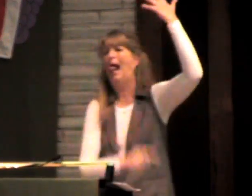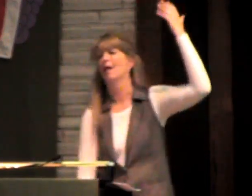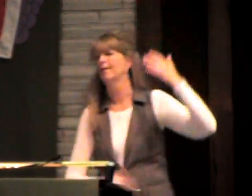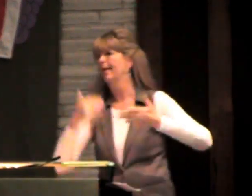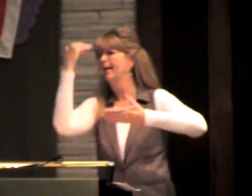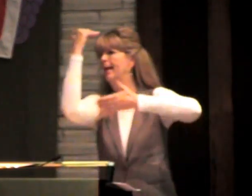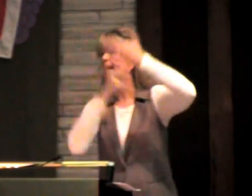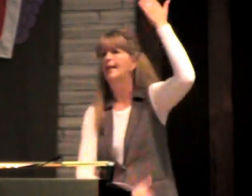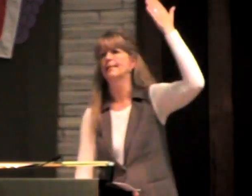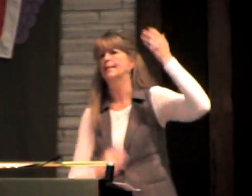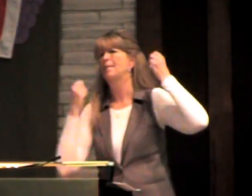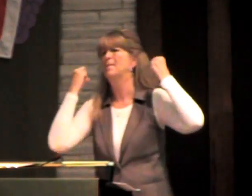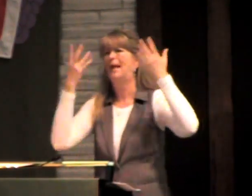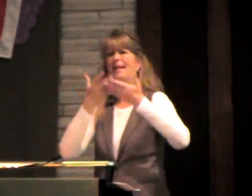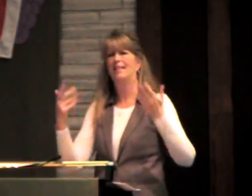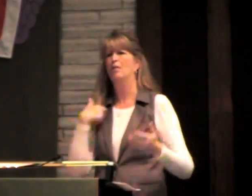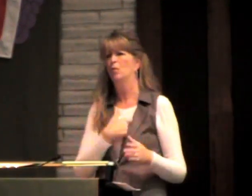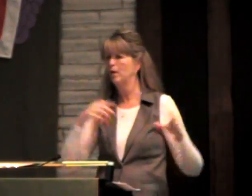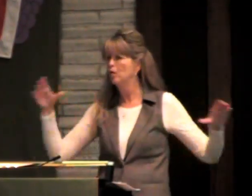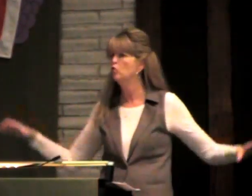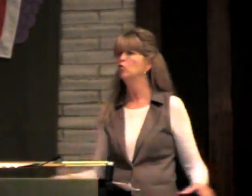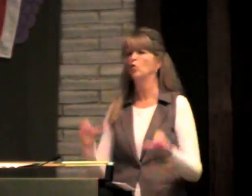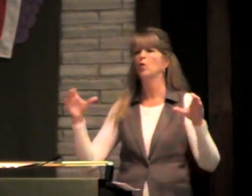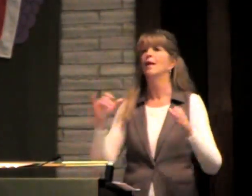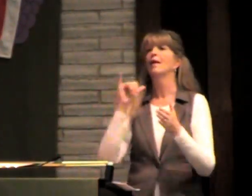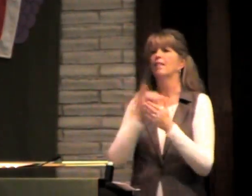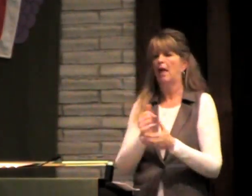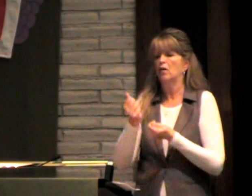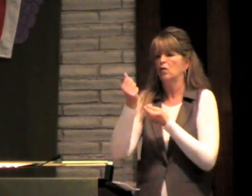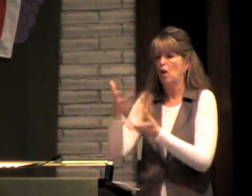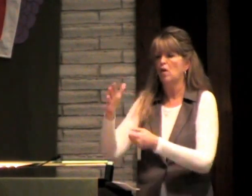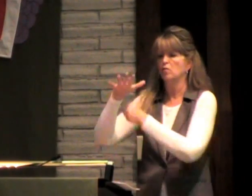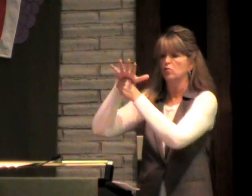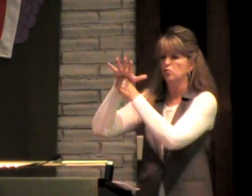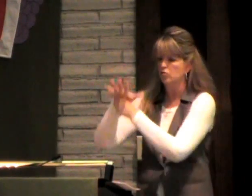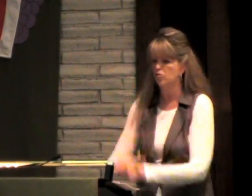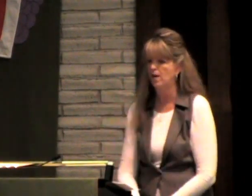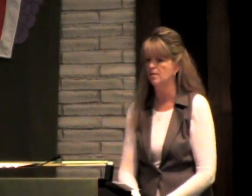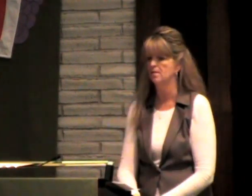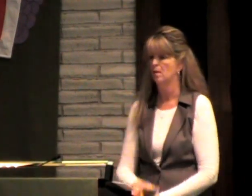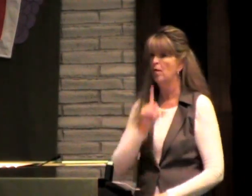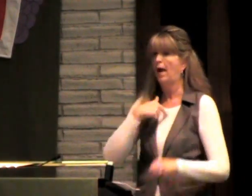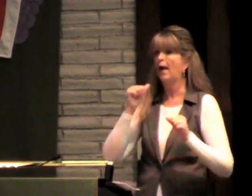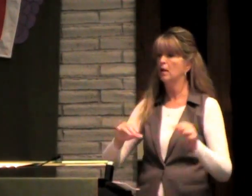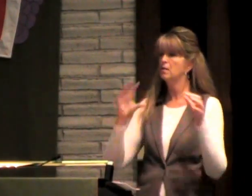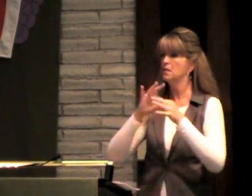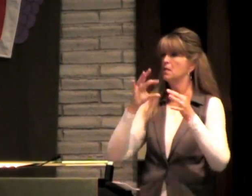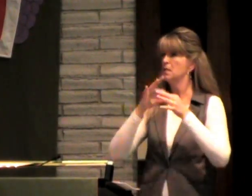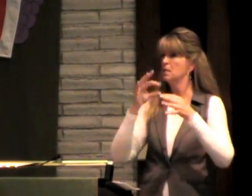the whole myriad laundry list of things we have to do, that those all can cause us to feel